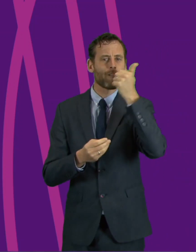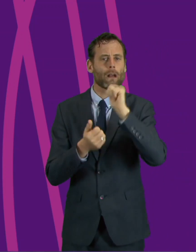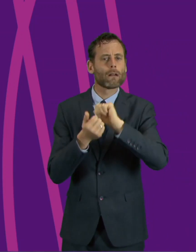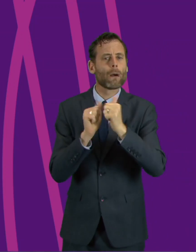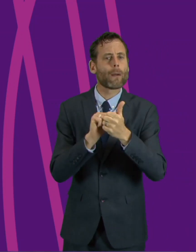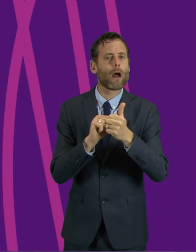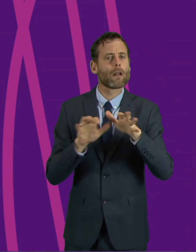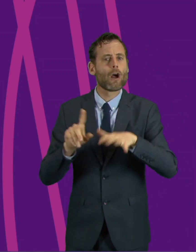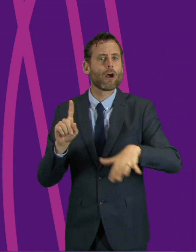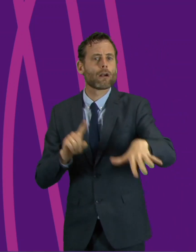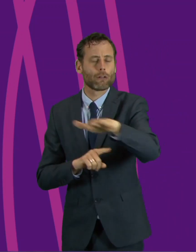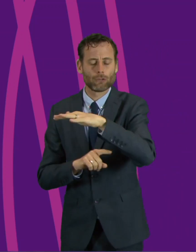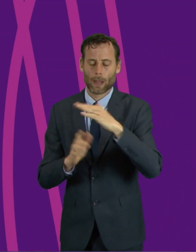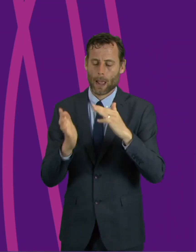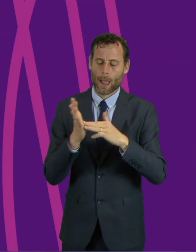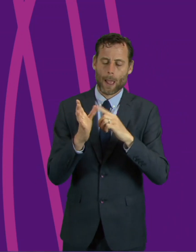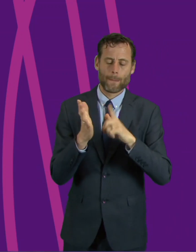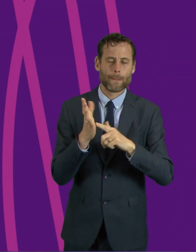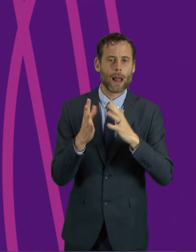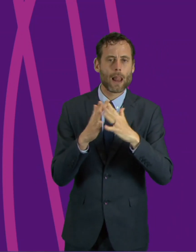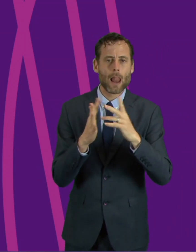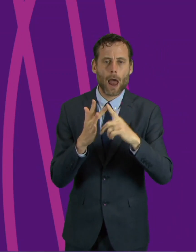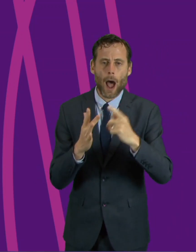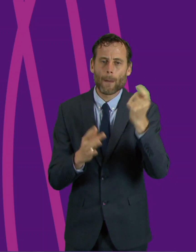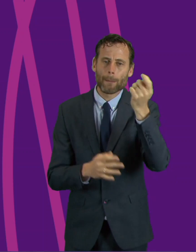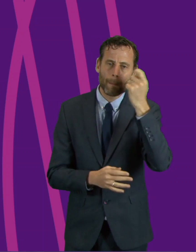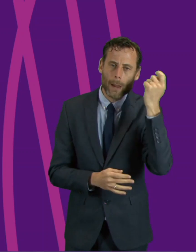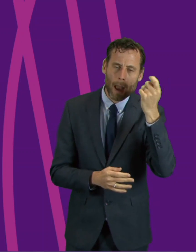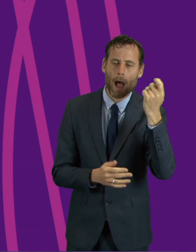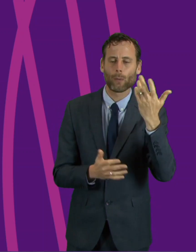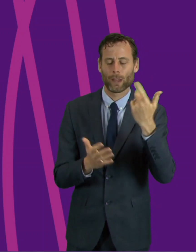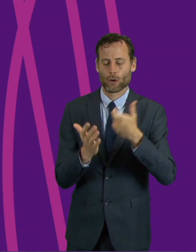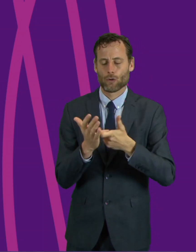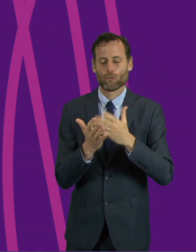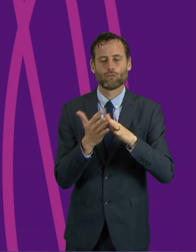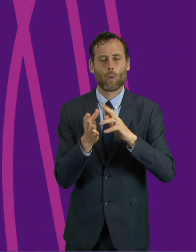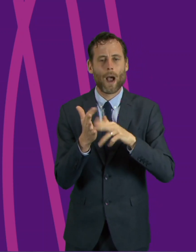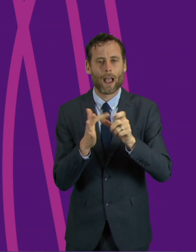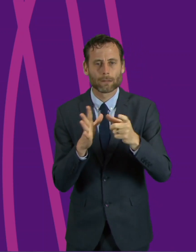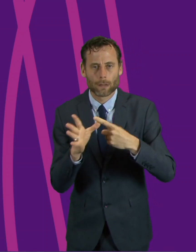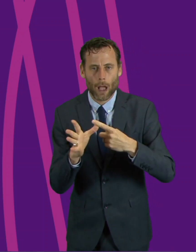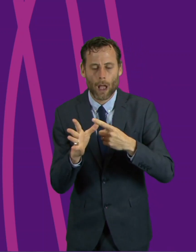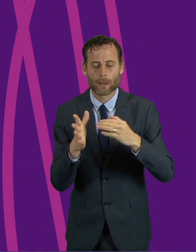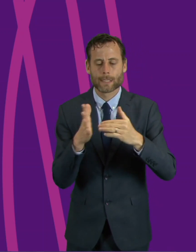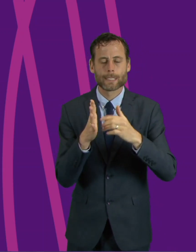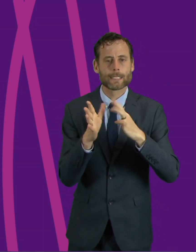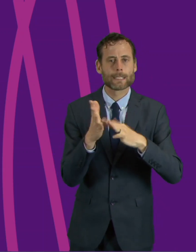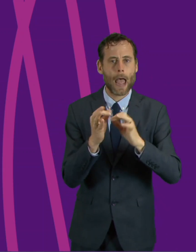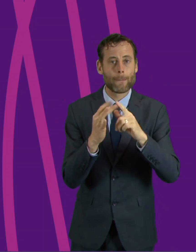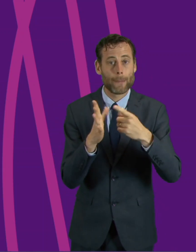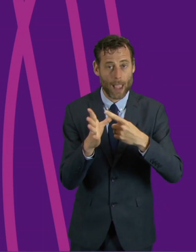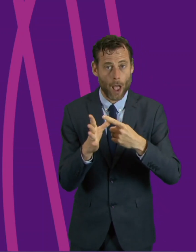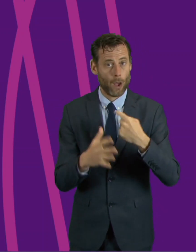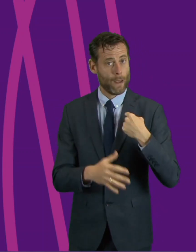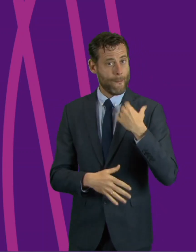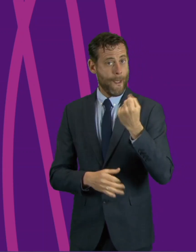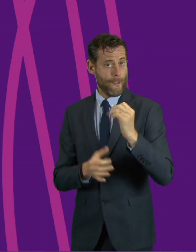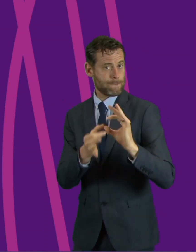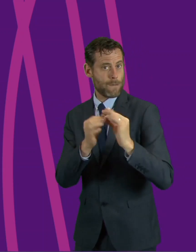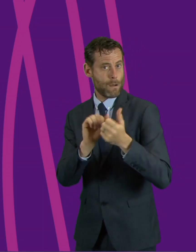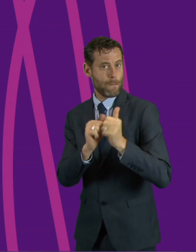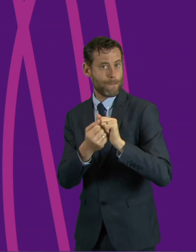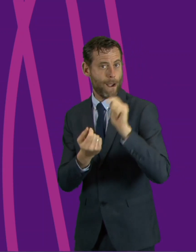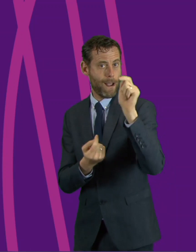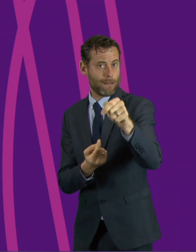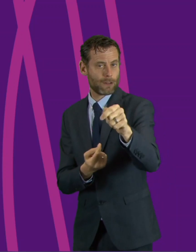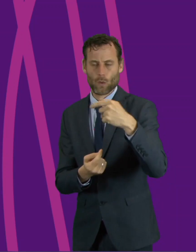says, are Malawi, Zambia and Rwanda. We're doing that through contact with partners and others on the ground. We're continuing to